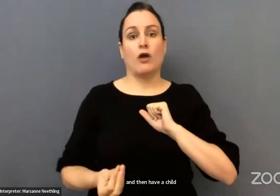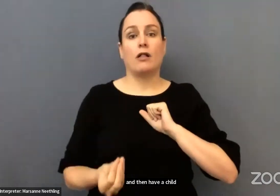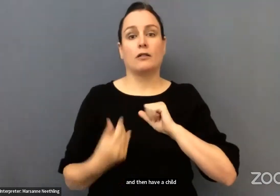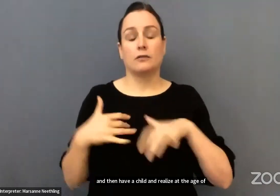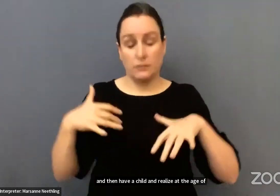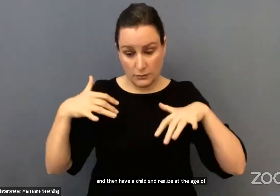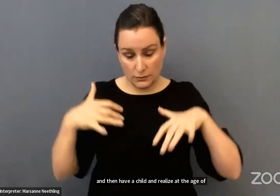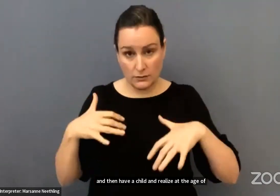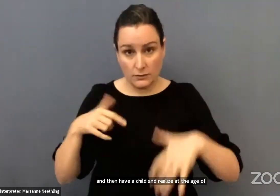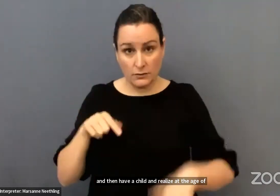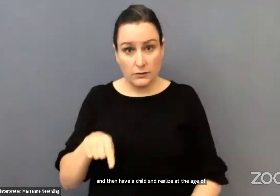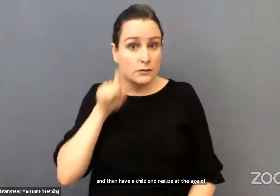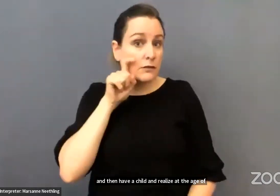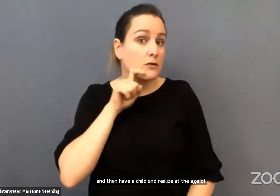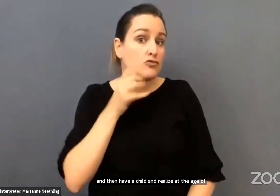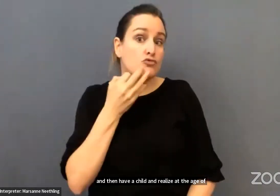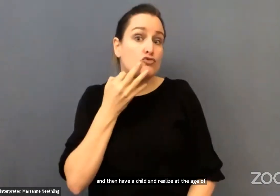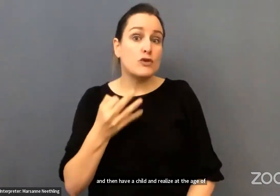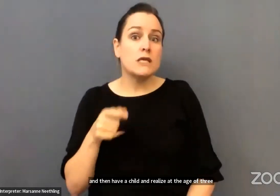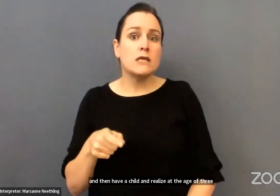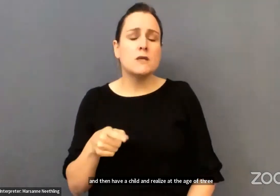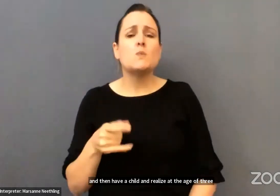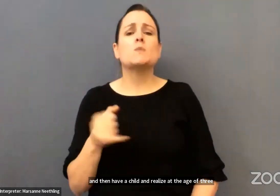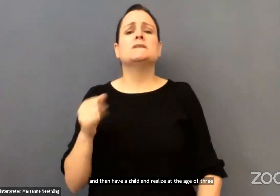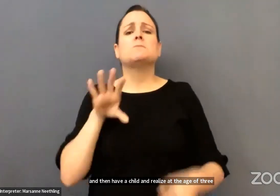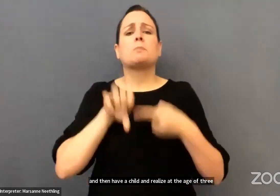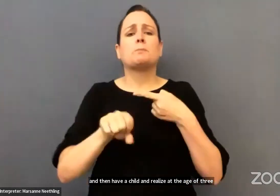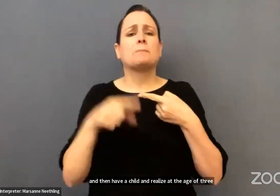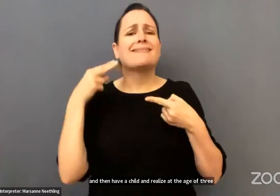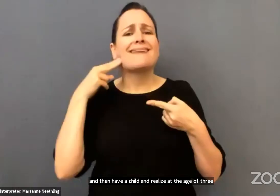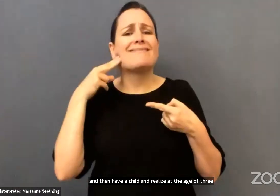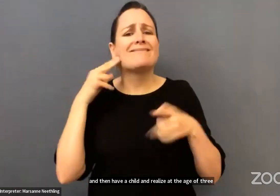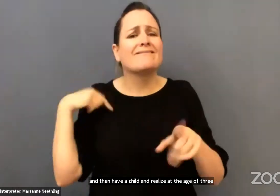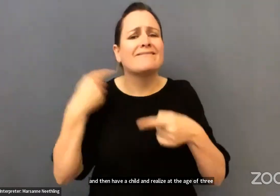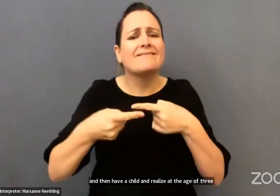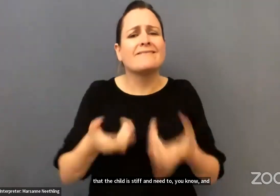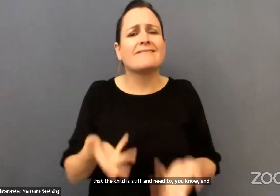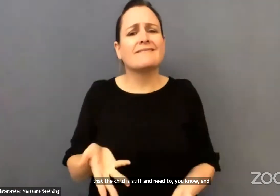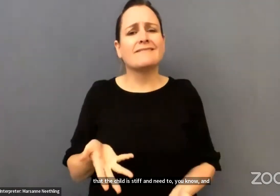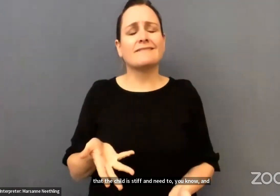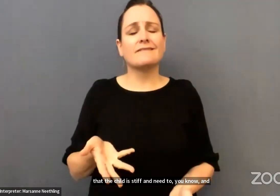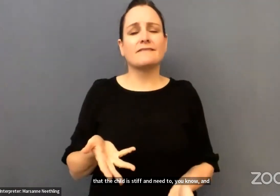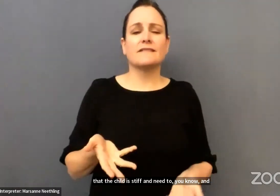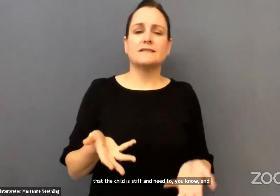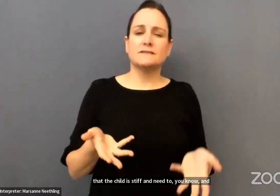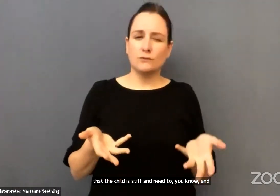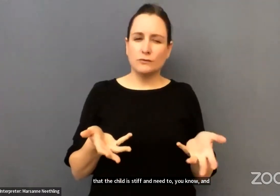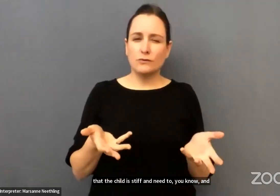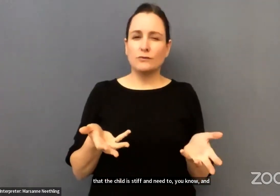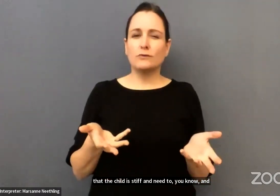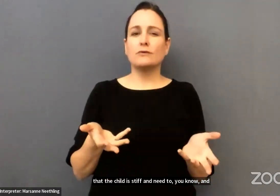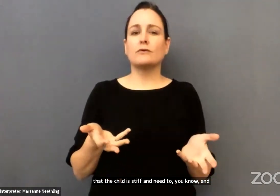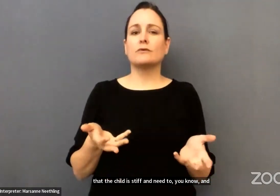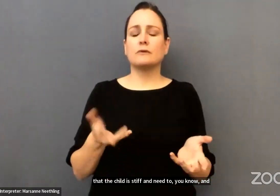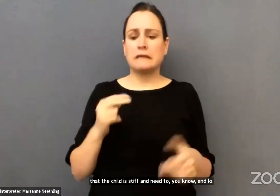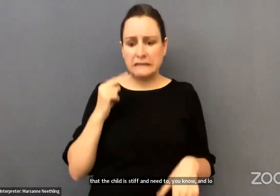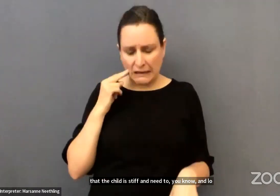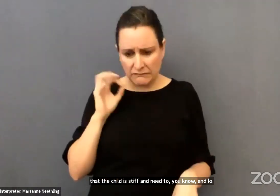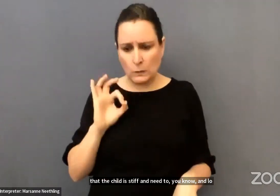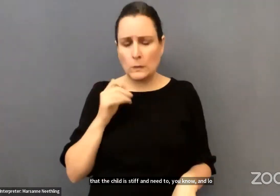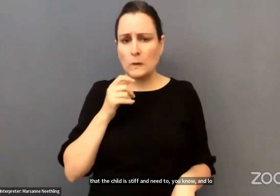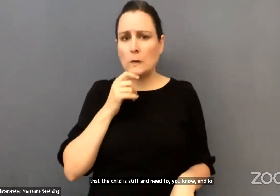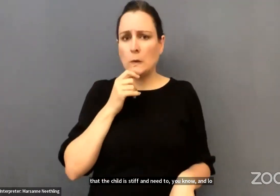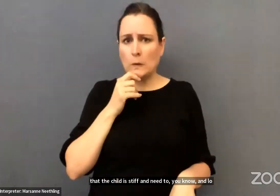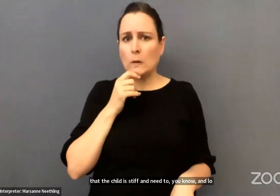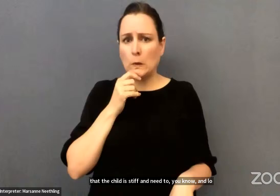age of 3 that the child is deaf and need to, and lo and behold, first test